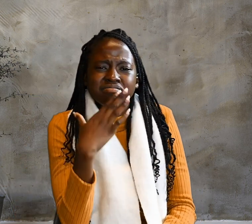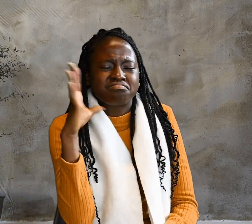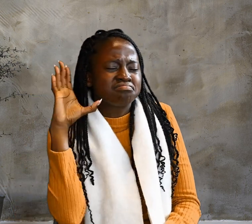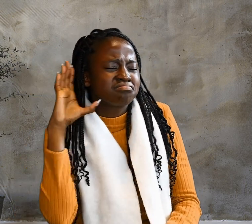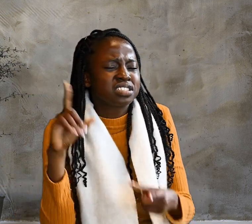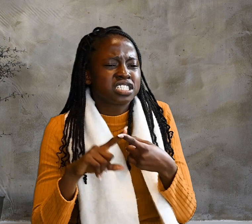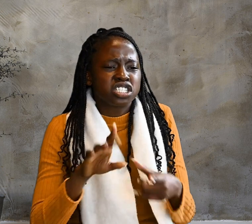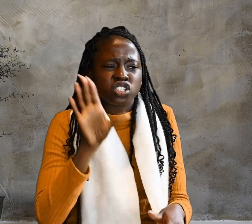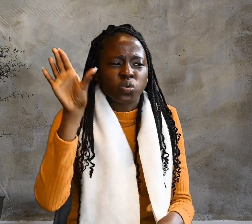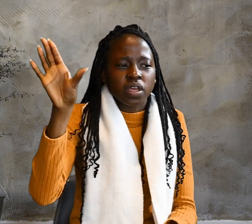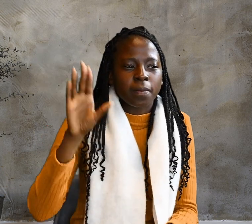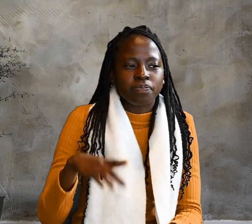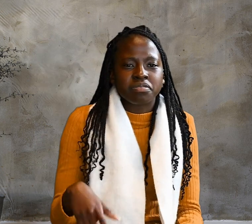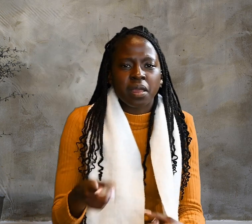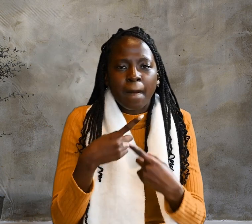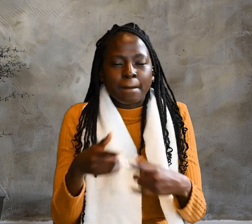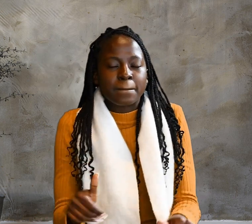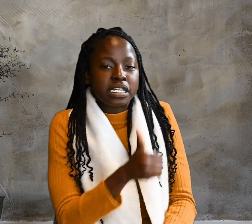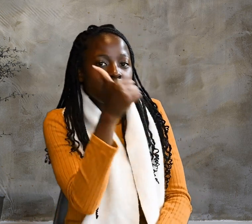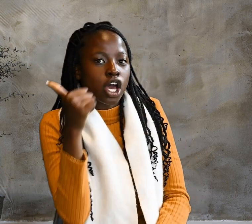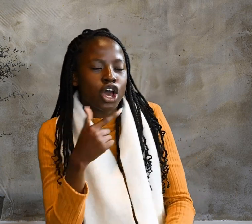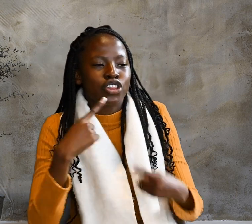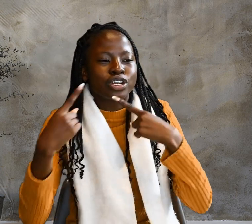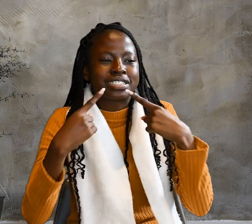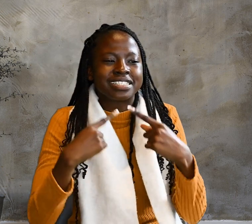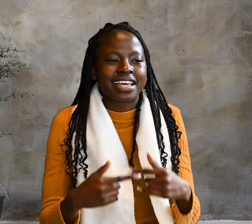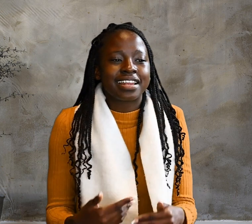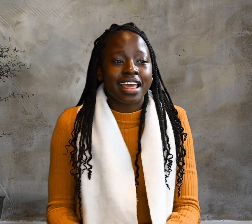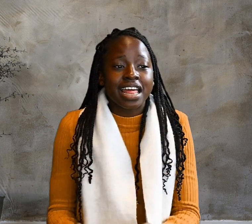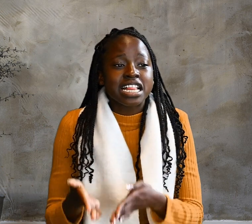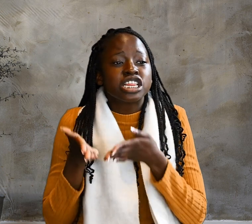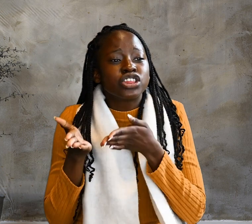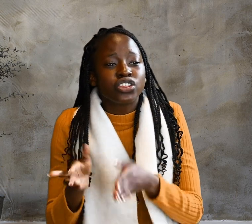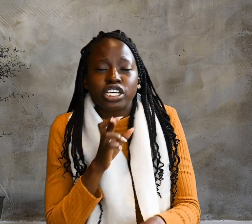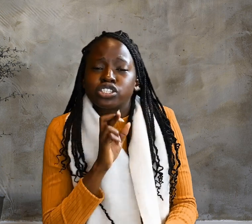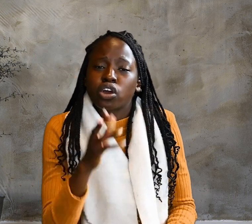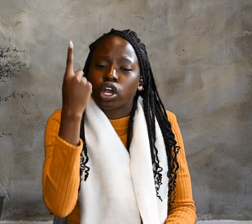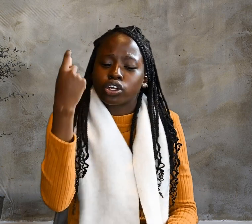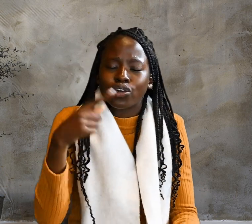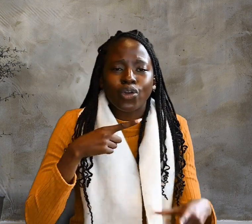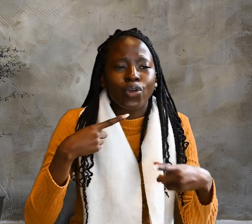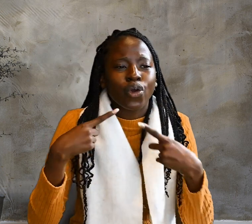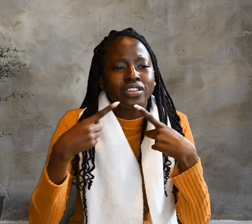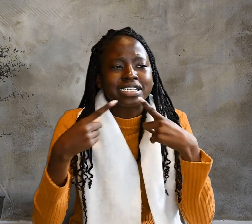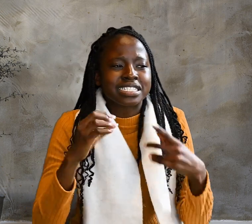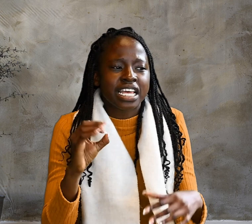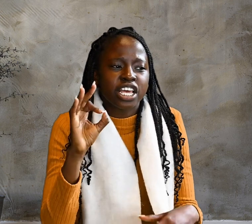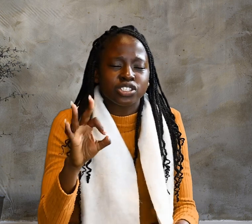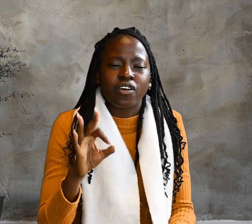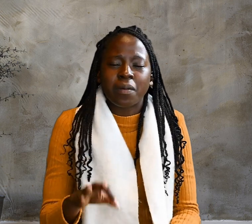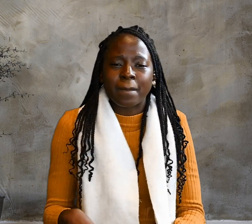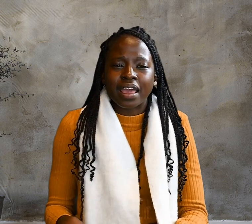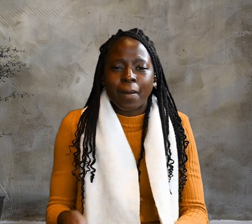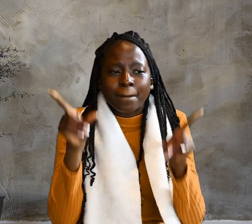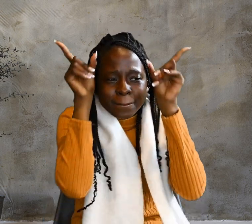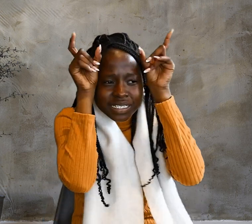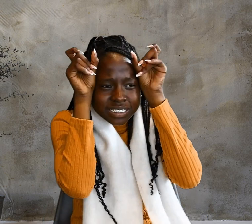listen to him?" But others said, "These are not the sayings of a man possessed